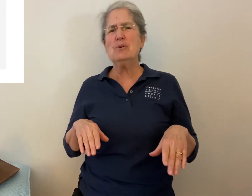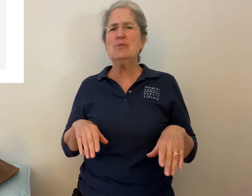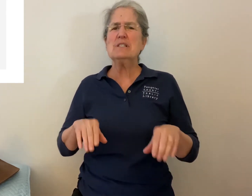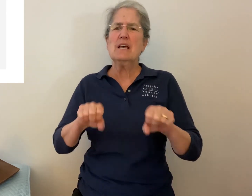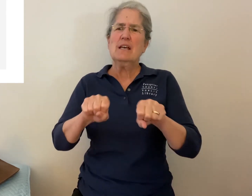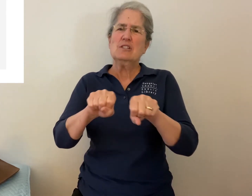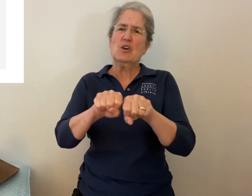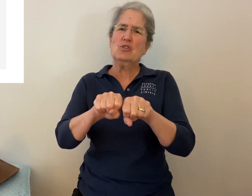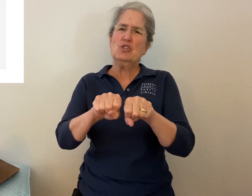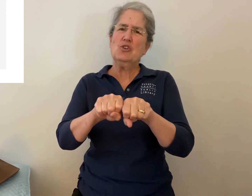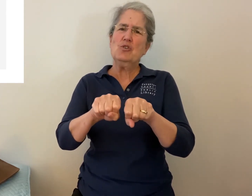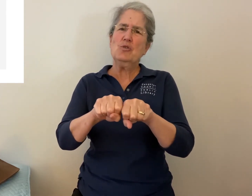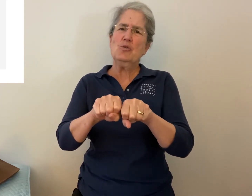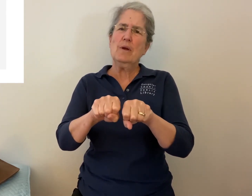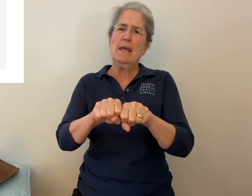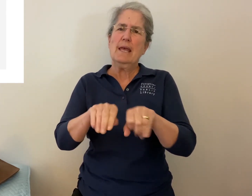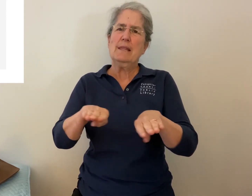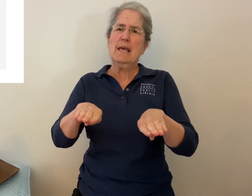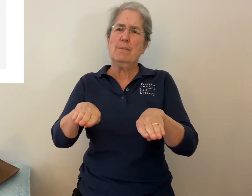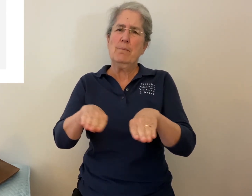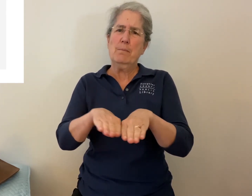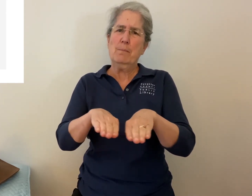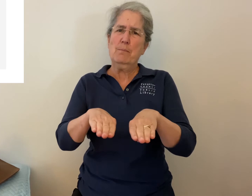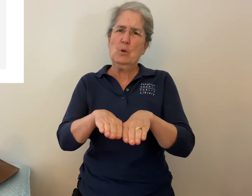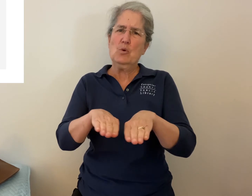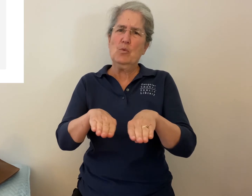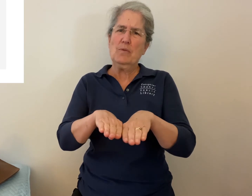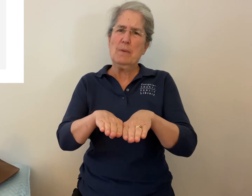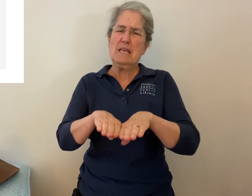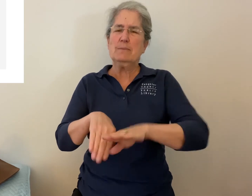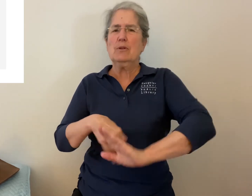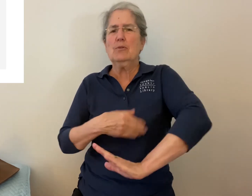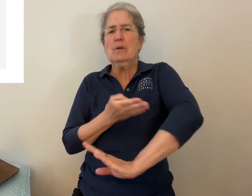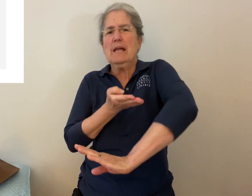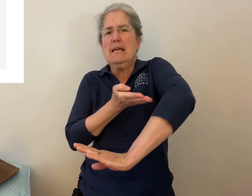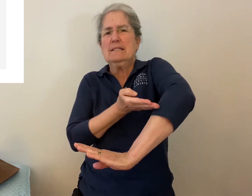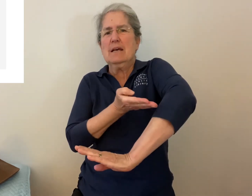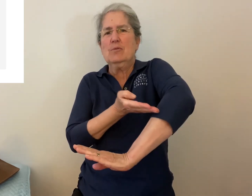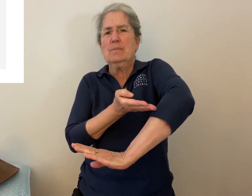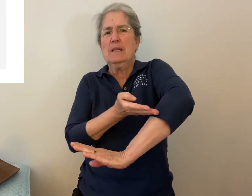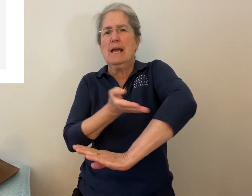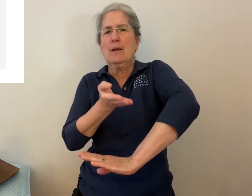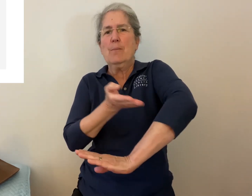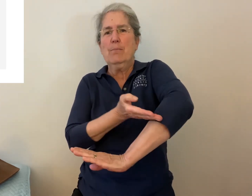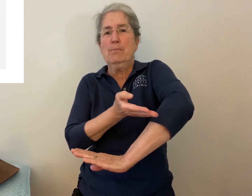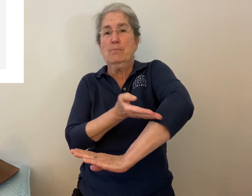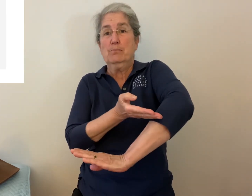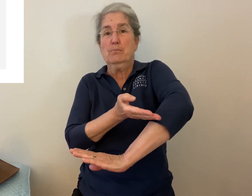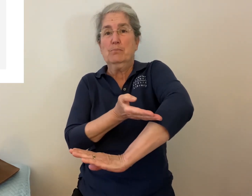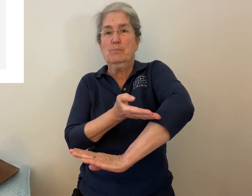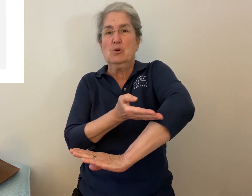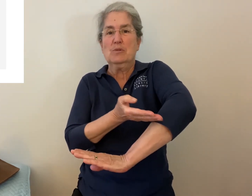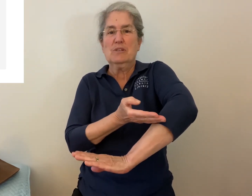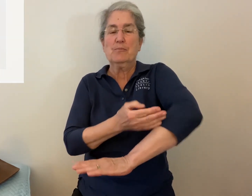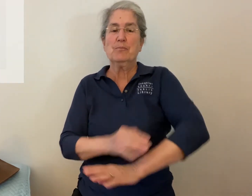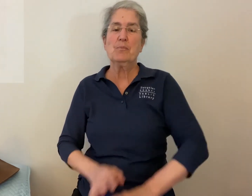boots. So shoe and then boot with B's, but the real ASL would be like boot.